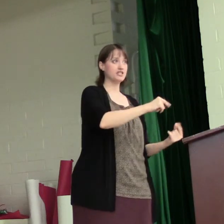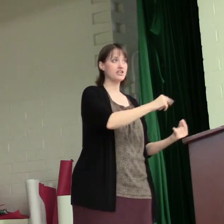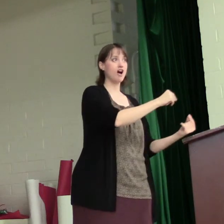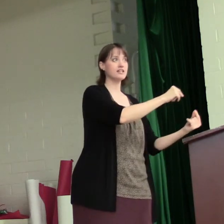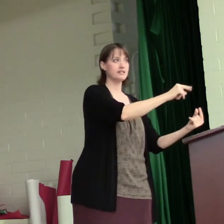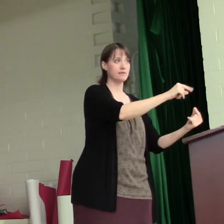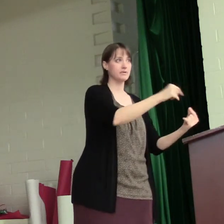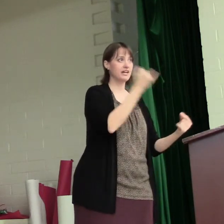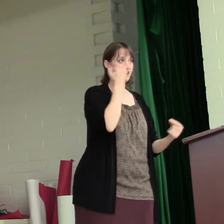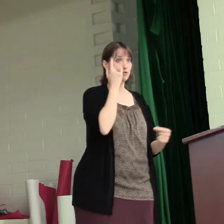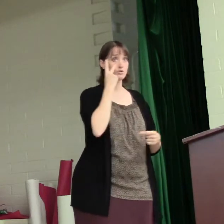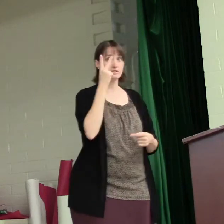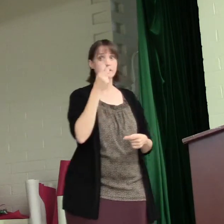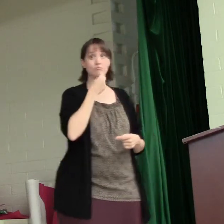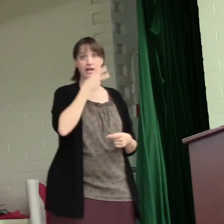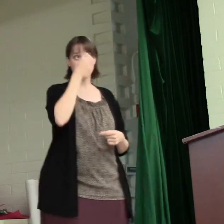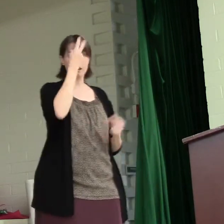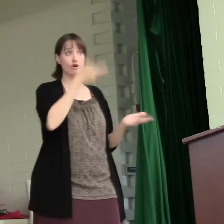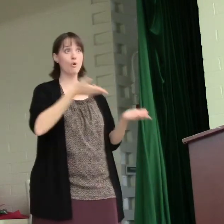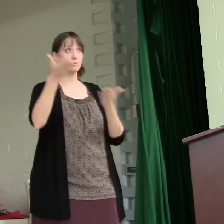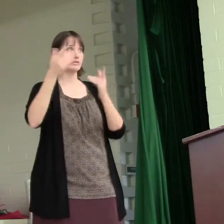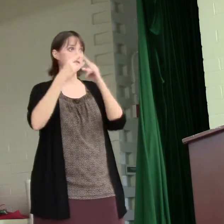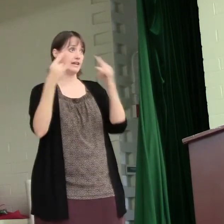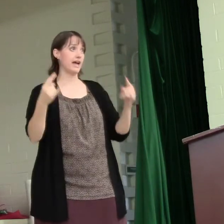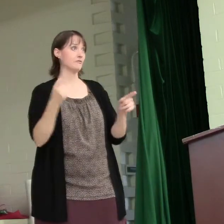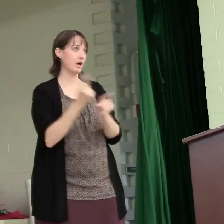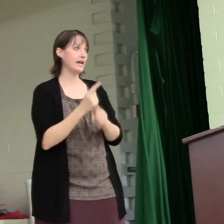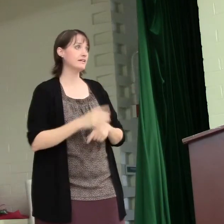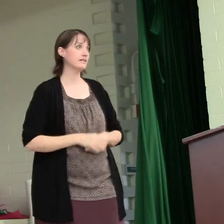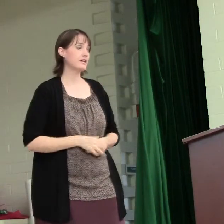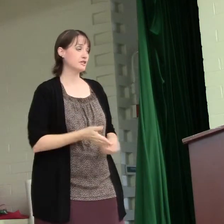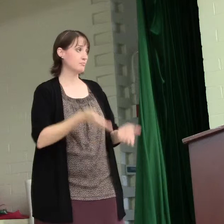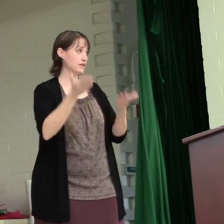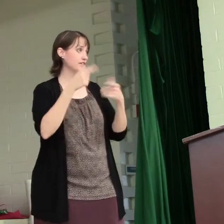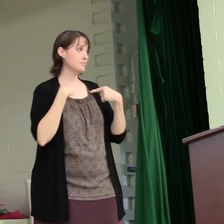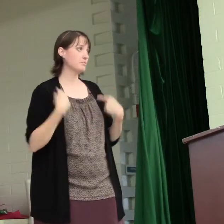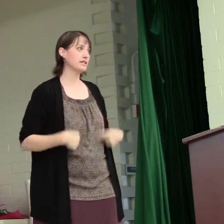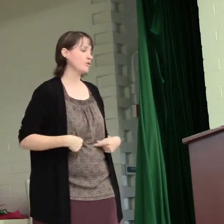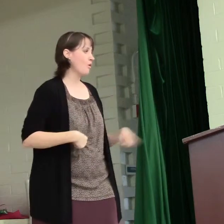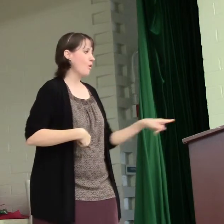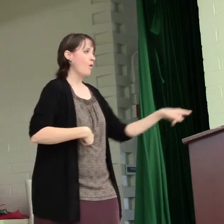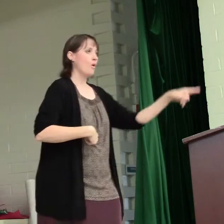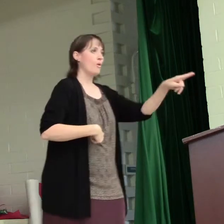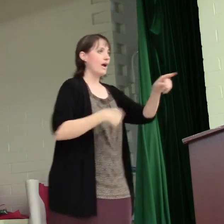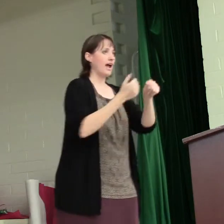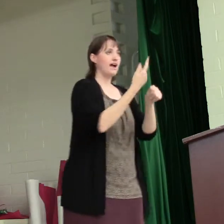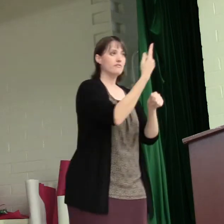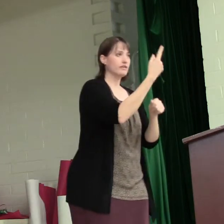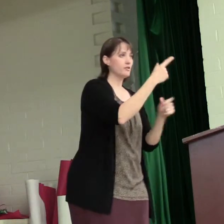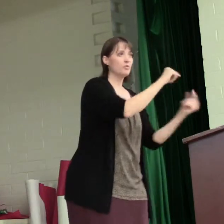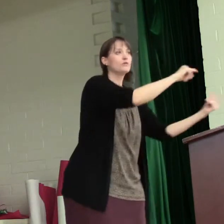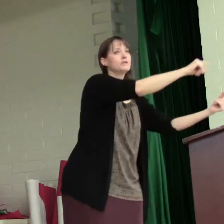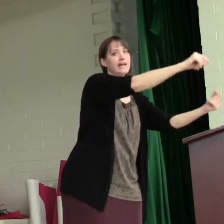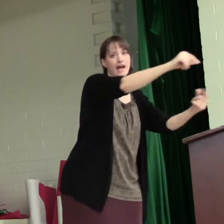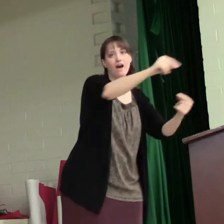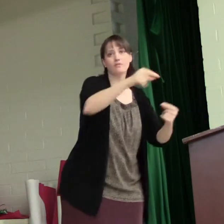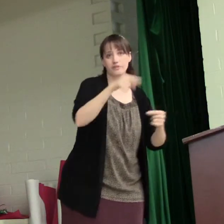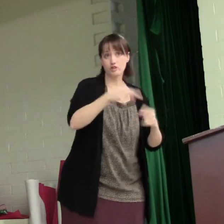the gossip? If you were seen taking a goat to the tent, right, to bring to the priest, the word would get out that you